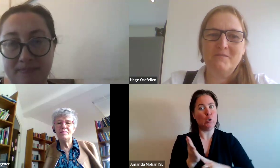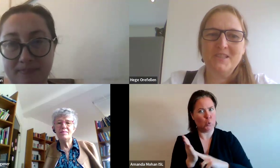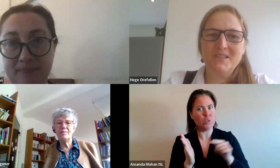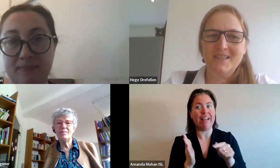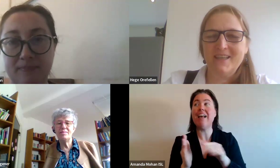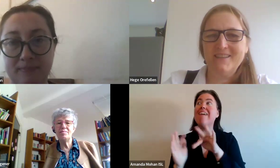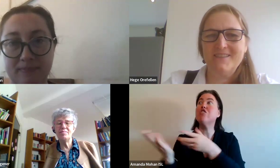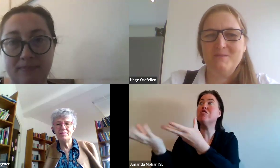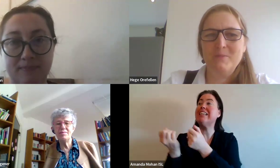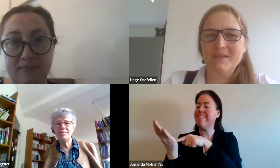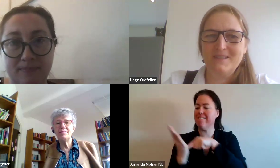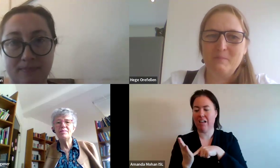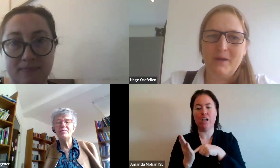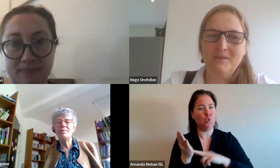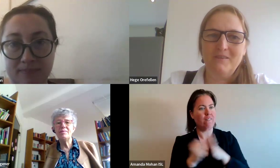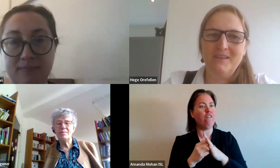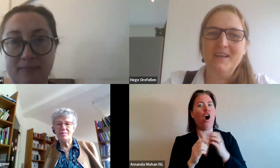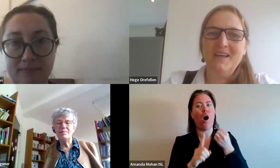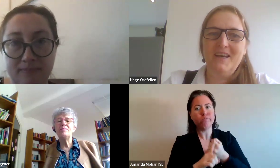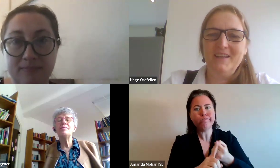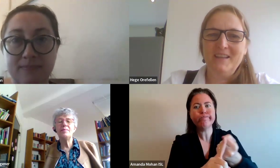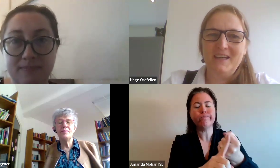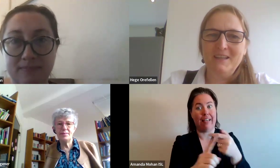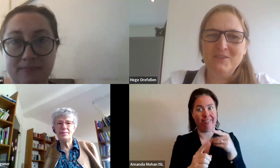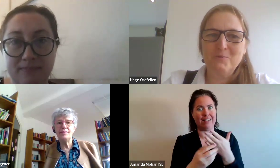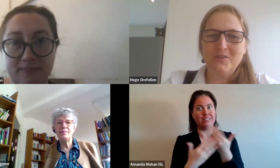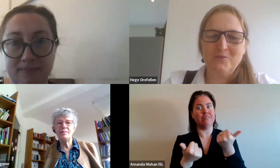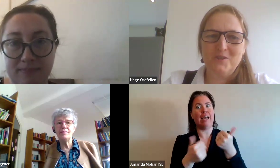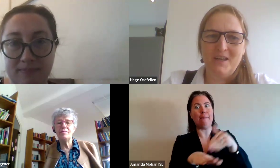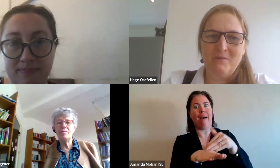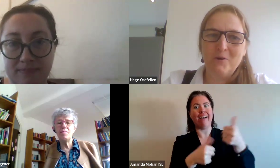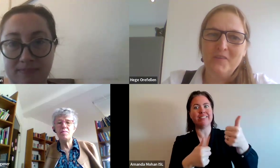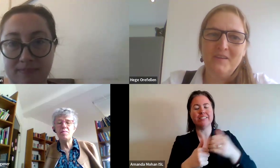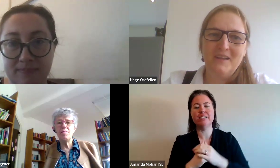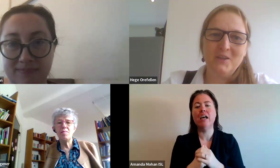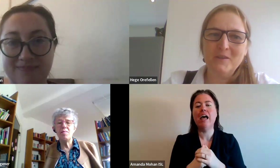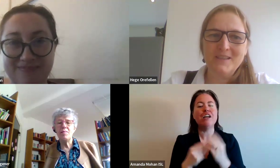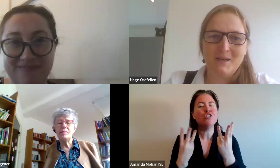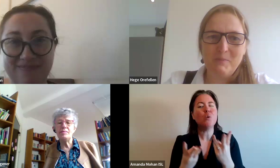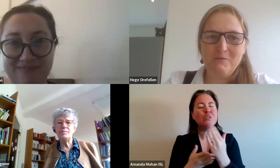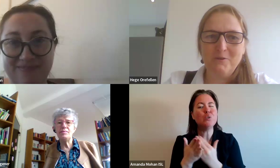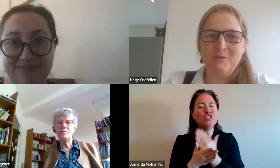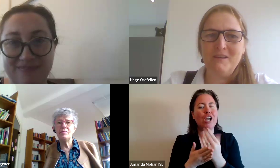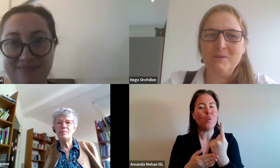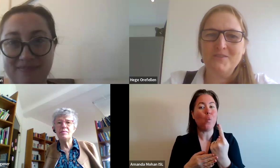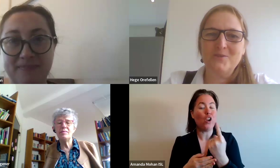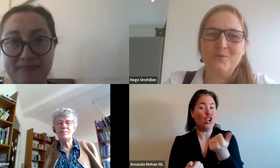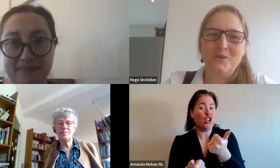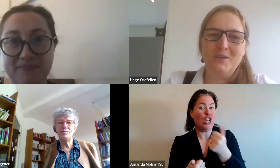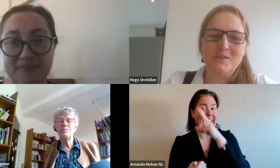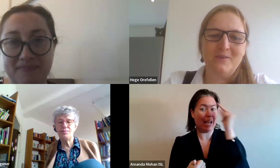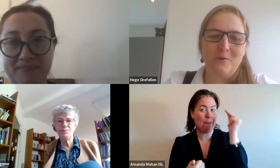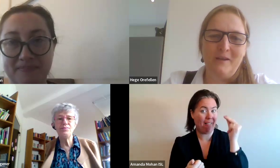concluding observations, and that is the biggest impact of it. And I just wanted to share one good example for Norway,